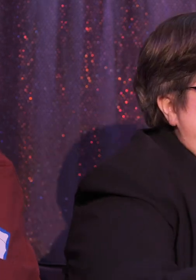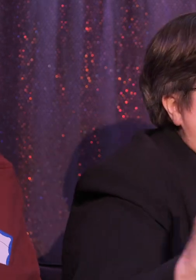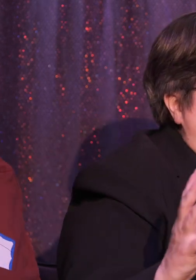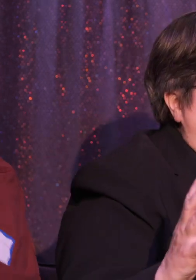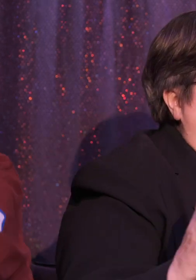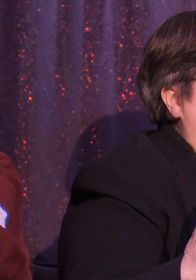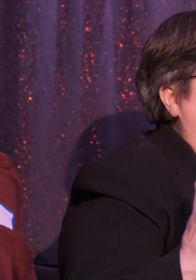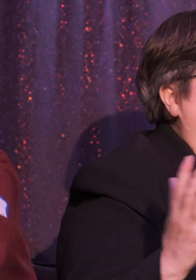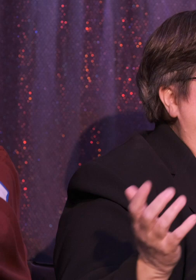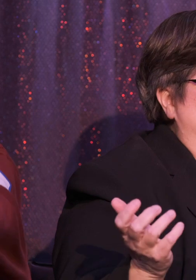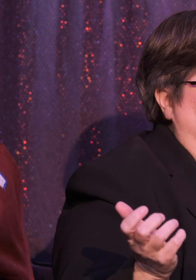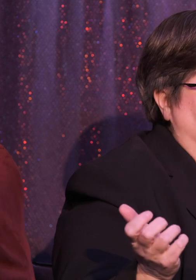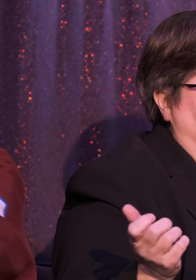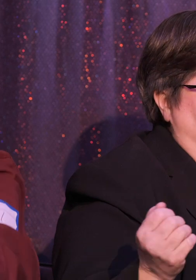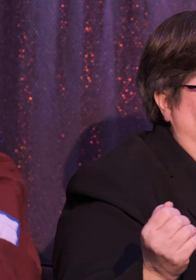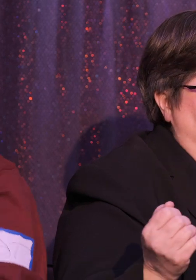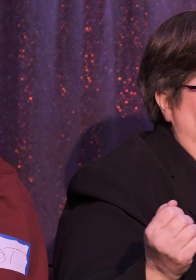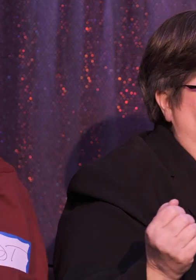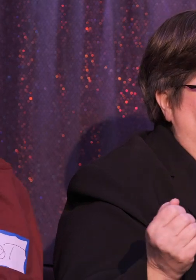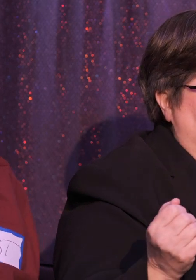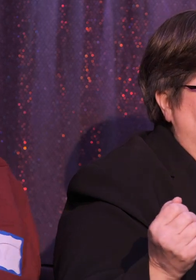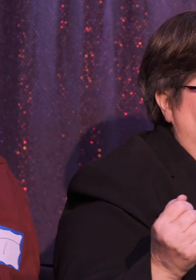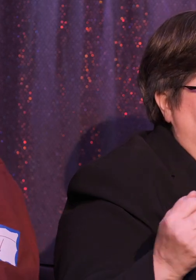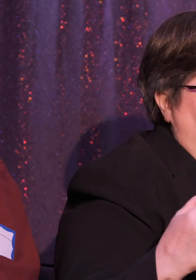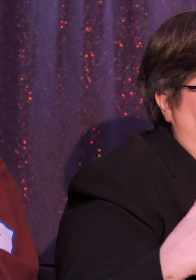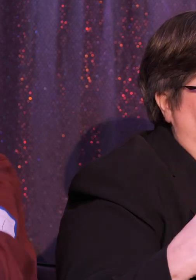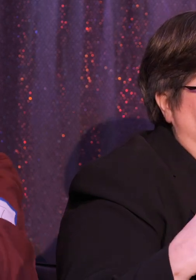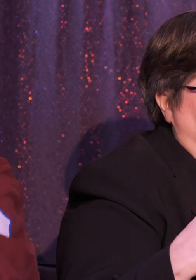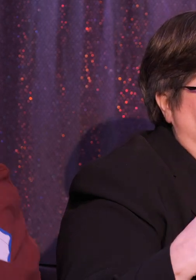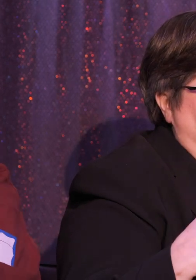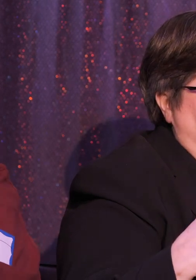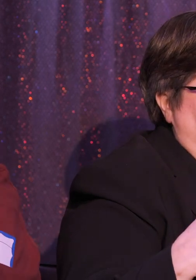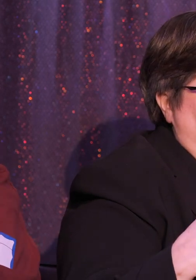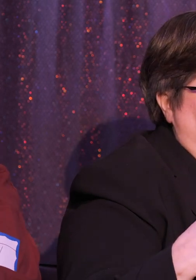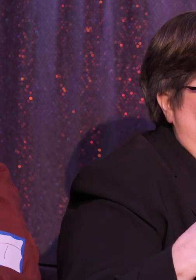be invisible in places I want to be invisible, and